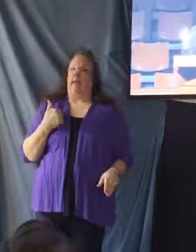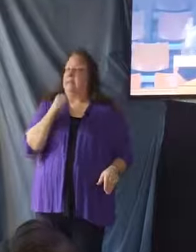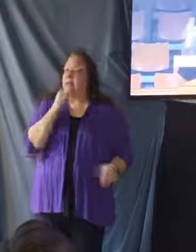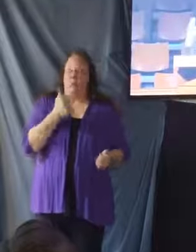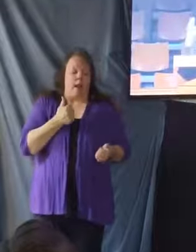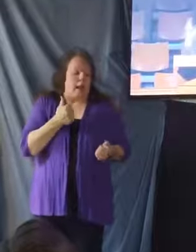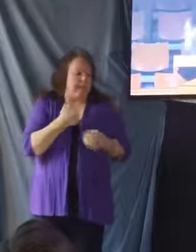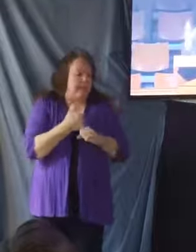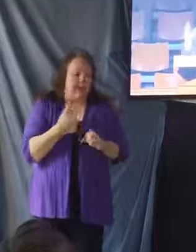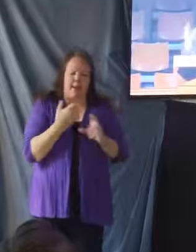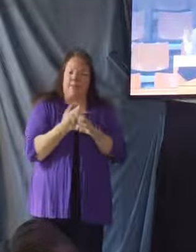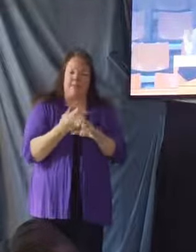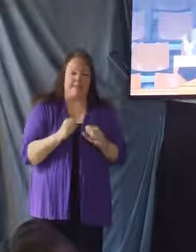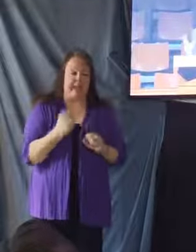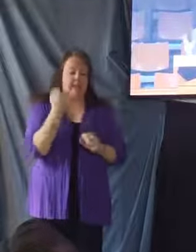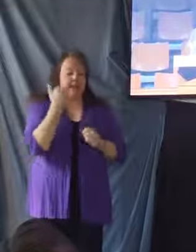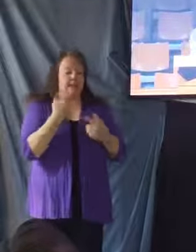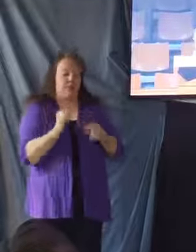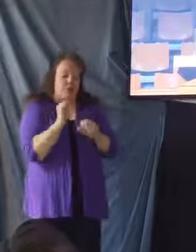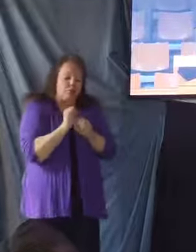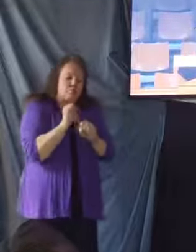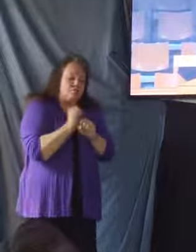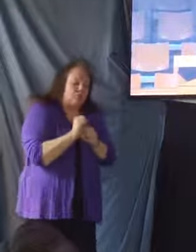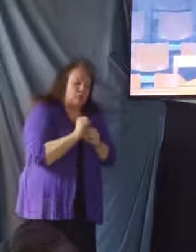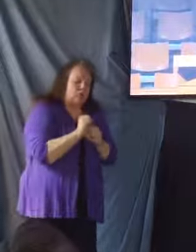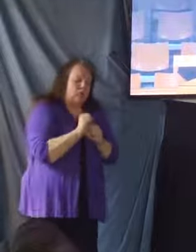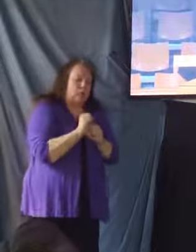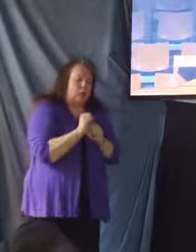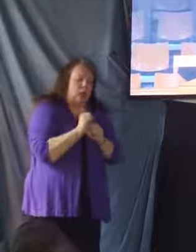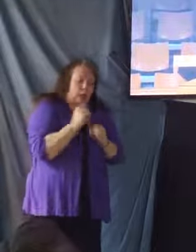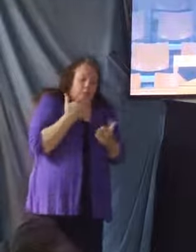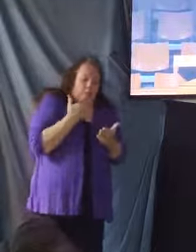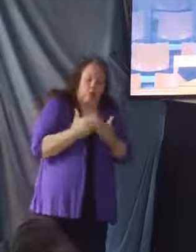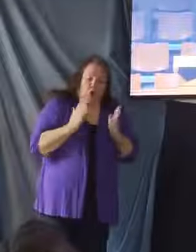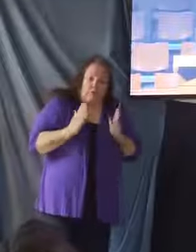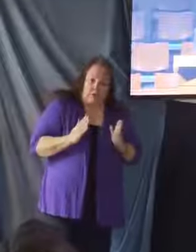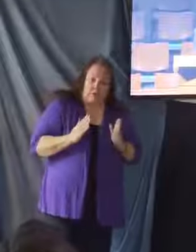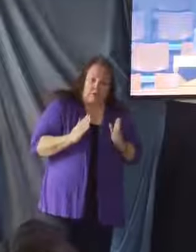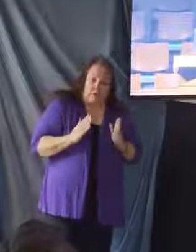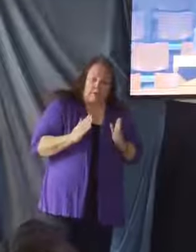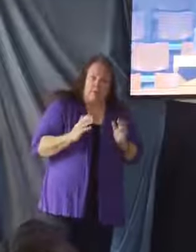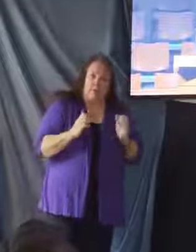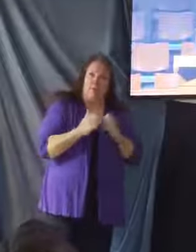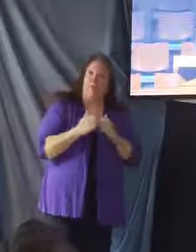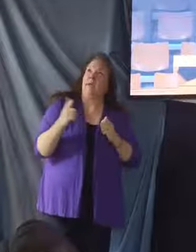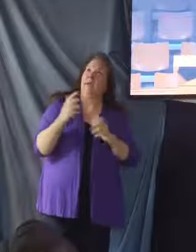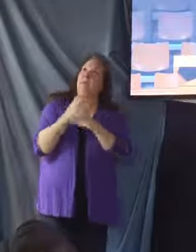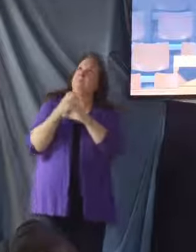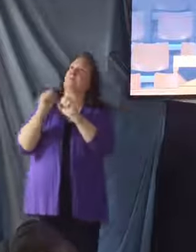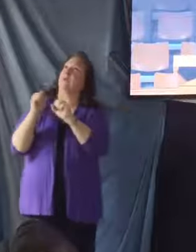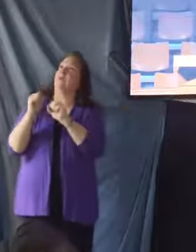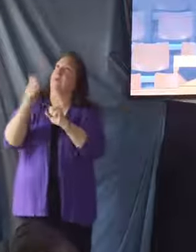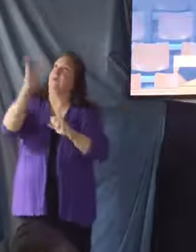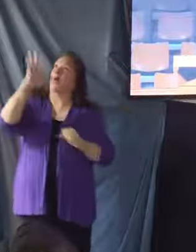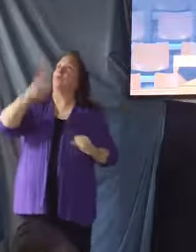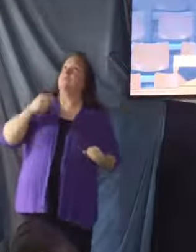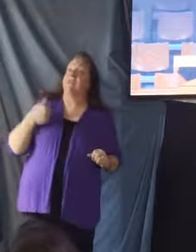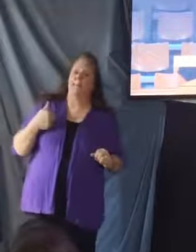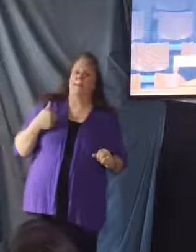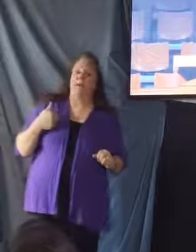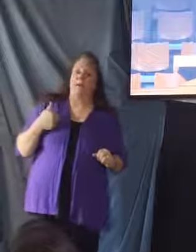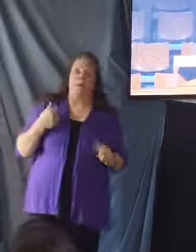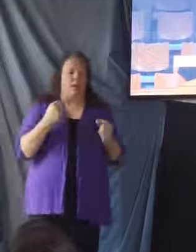about our salvation. If you try to mix being saved, how can I become acceptable to God?